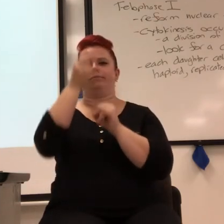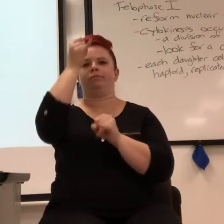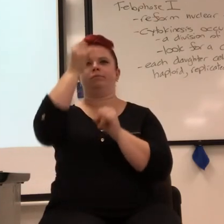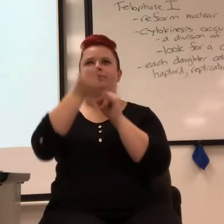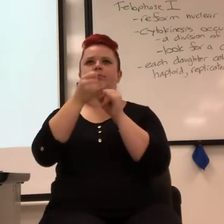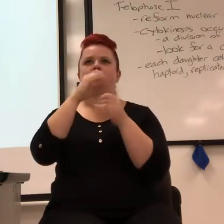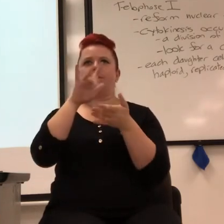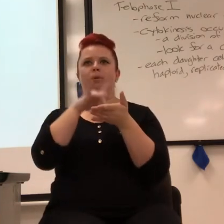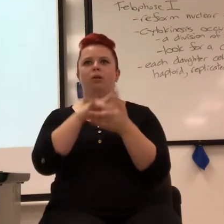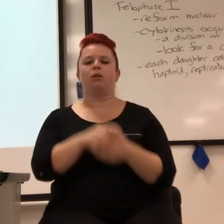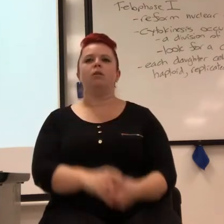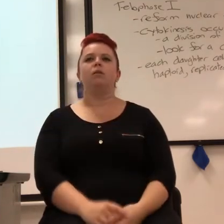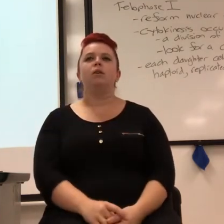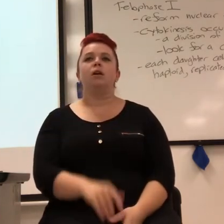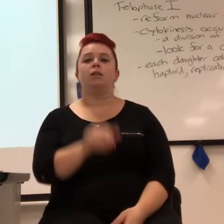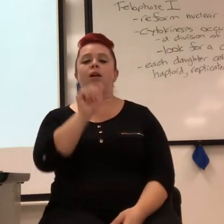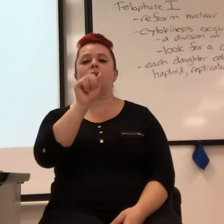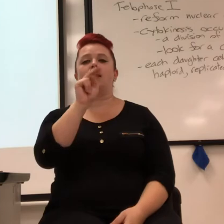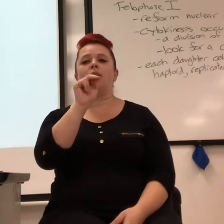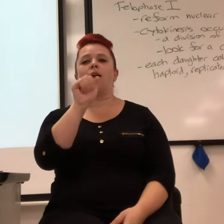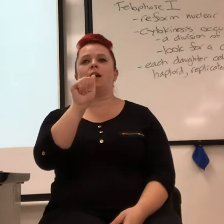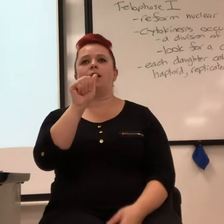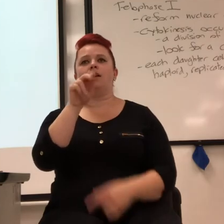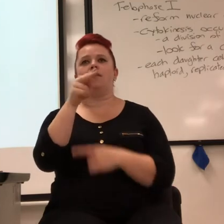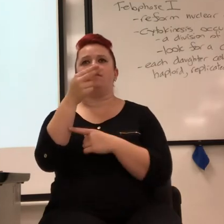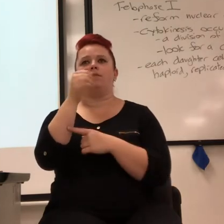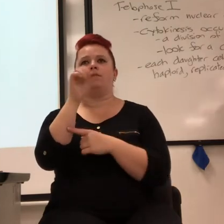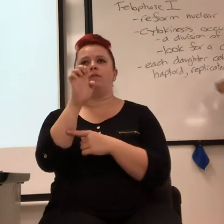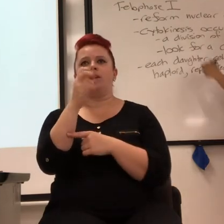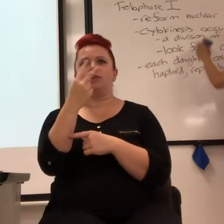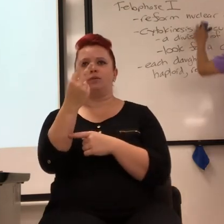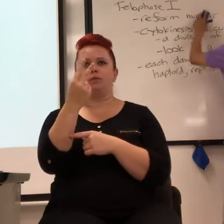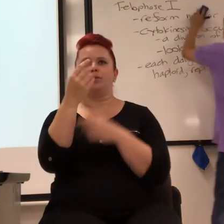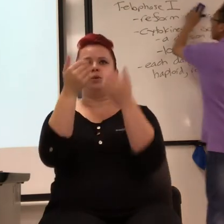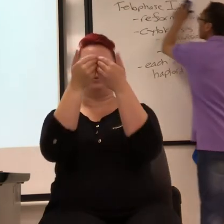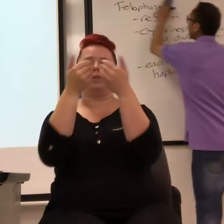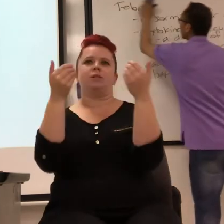Then anaphase 2, you separate the sister chromatids.